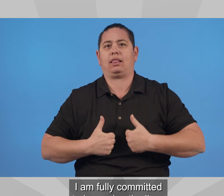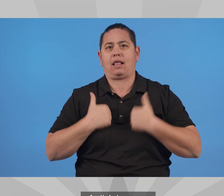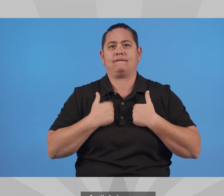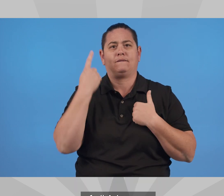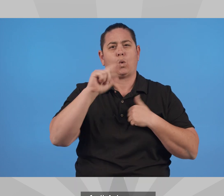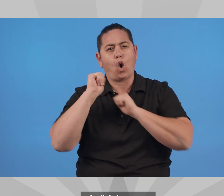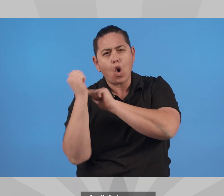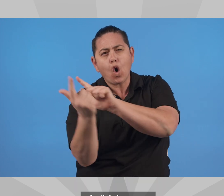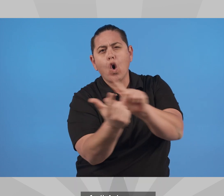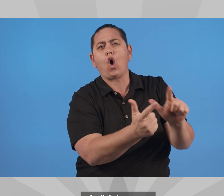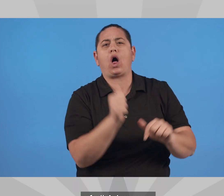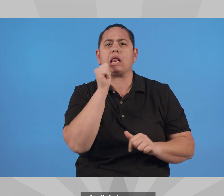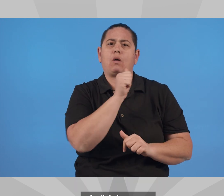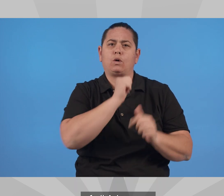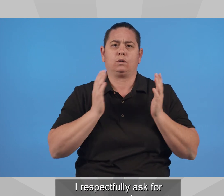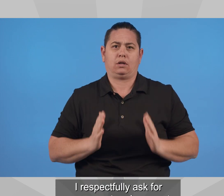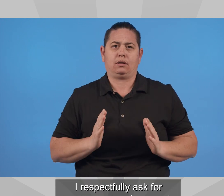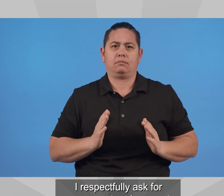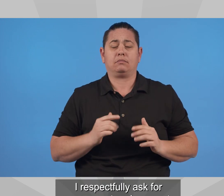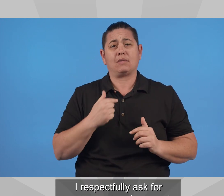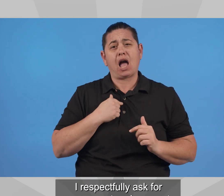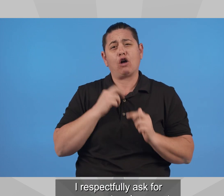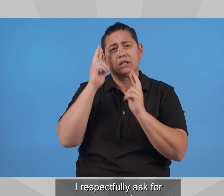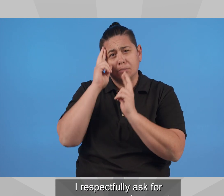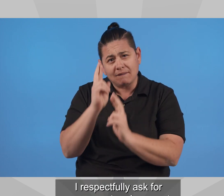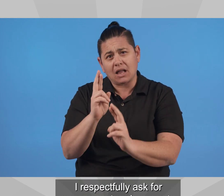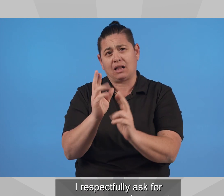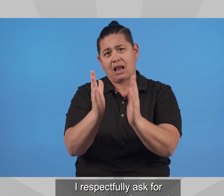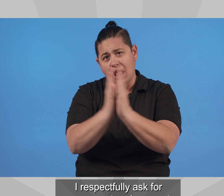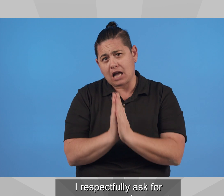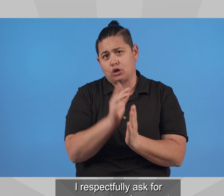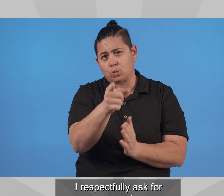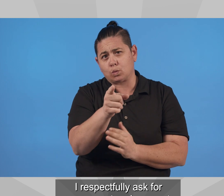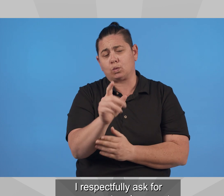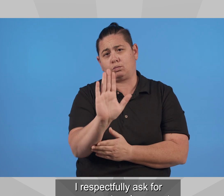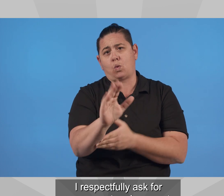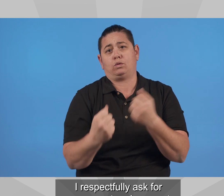of all Arizonans. I respectfully ask for your support and your vote.